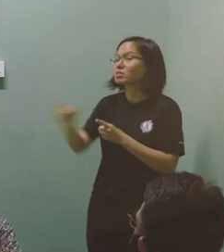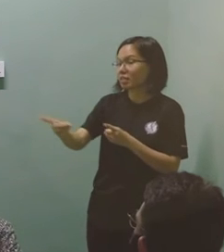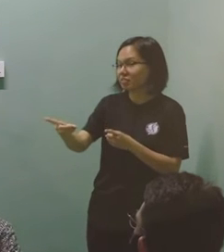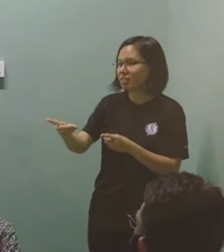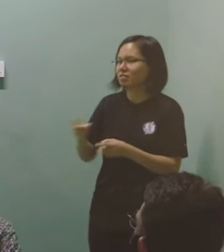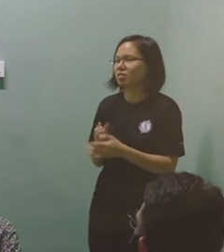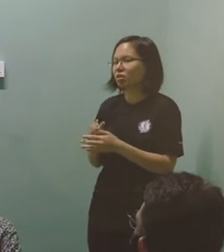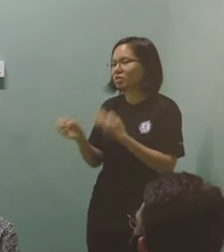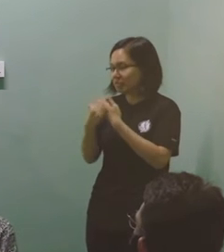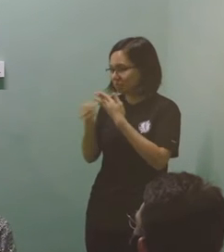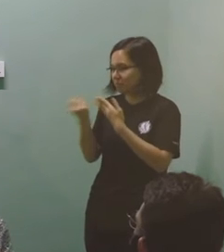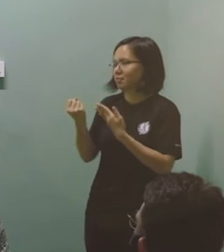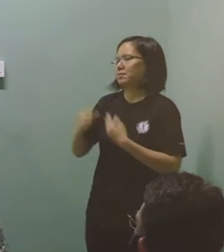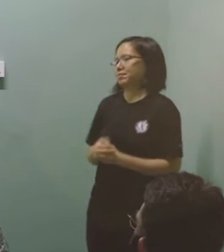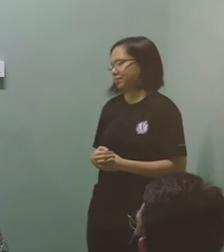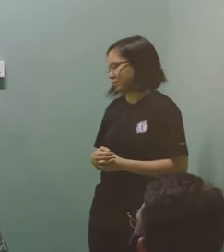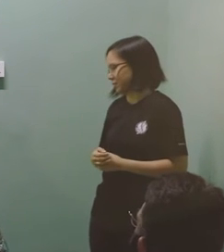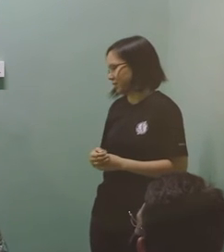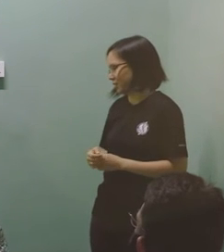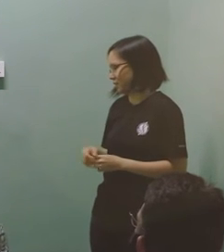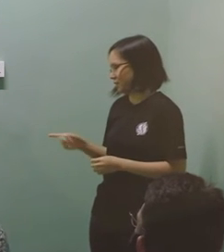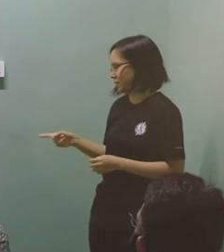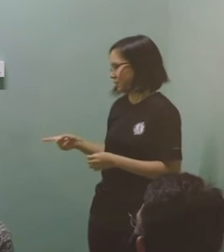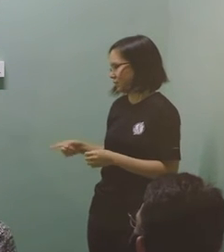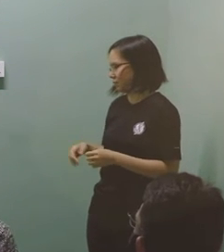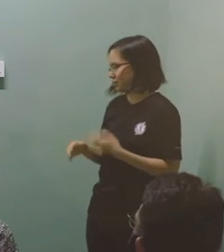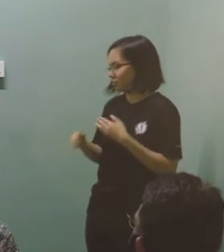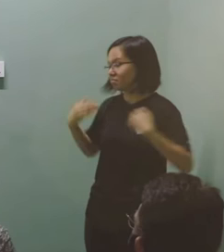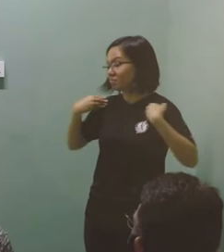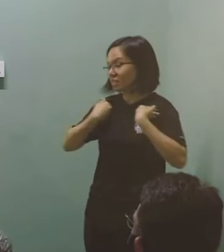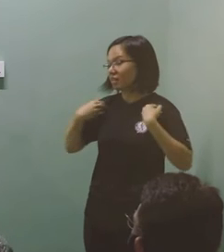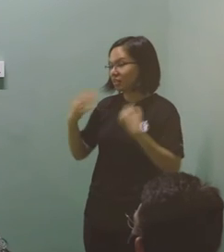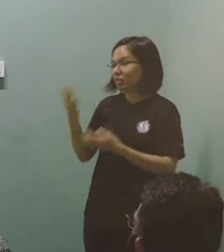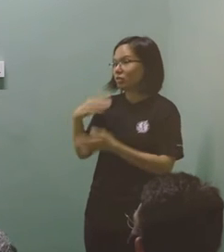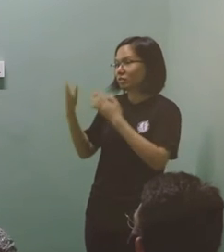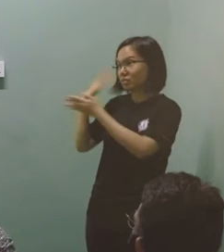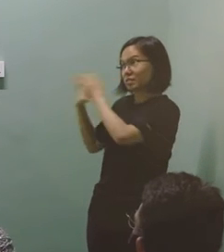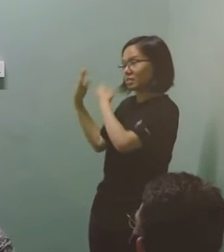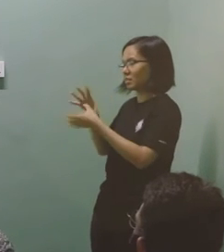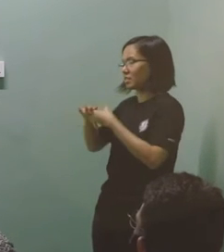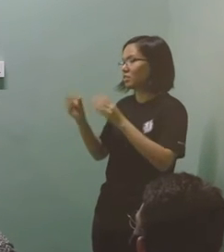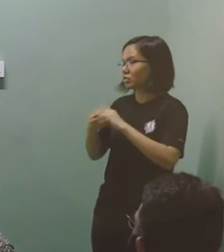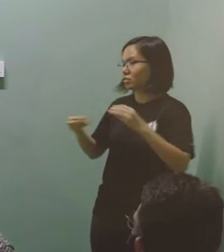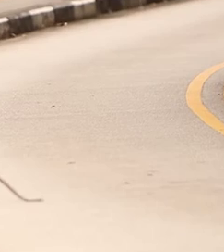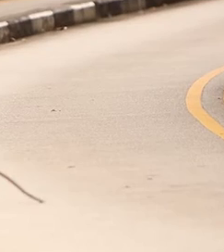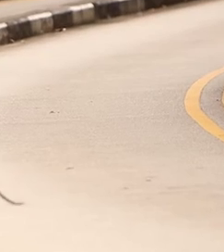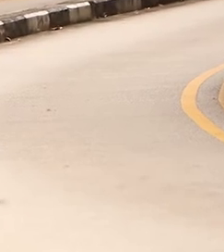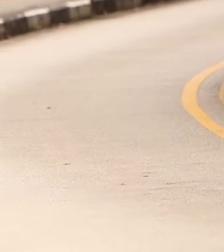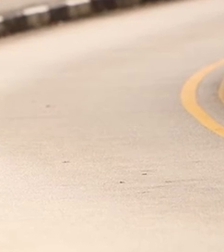thing. So I want to show you a different perspective as well. Animals can also be the victims. So one more video for this